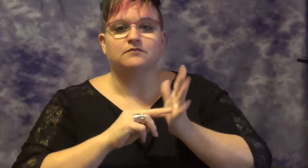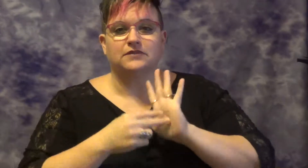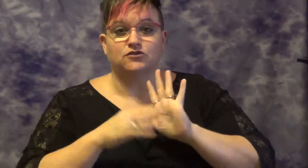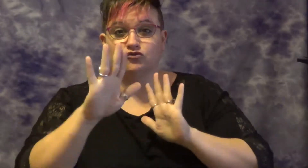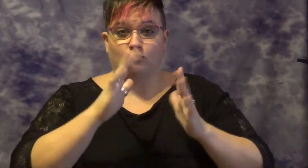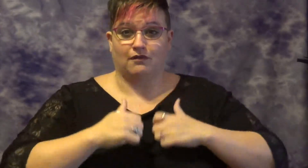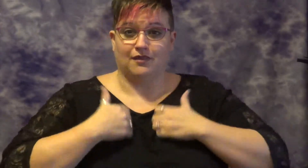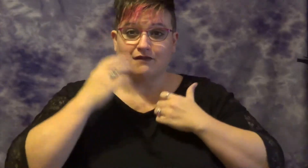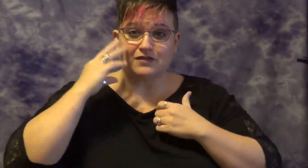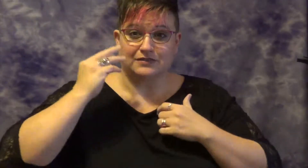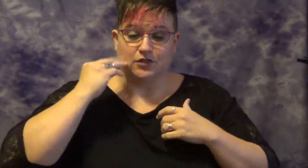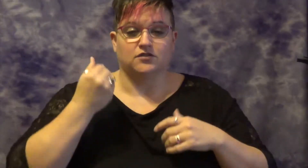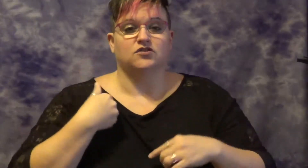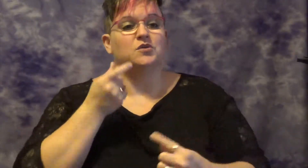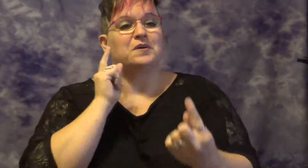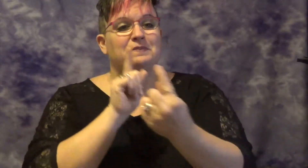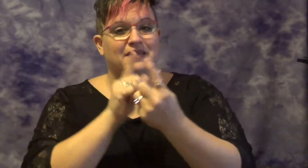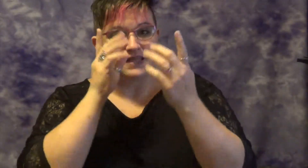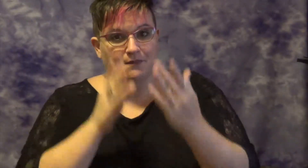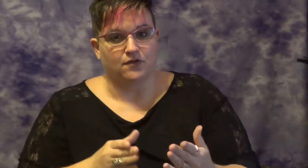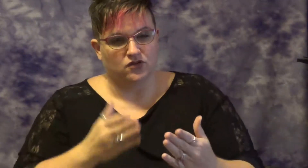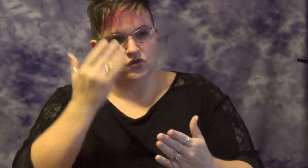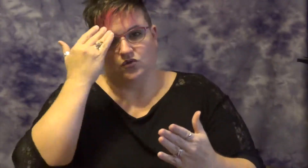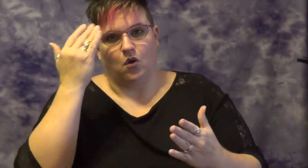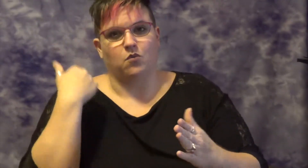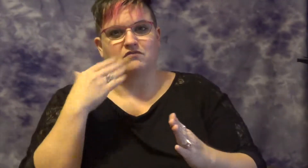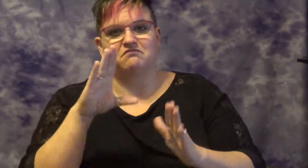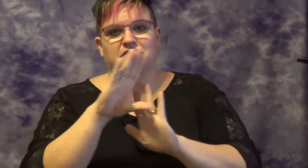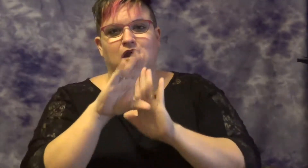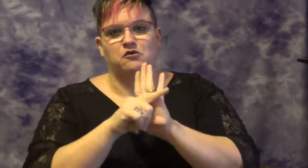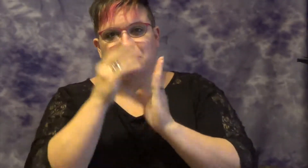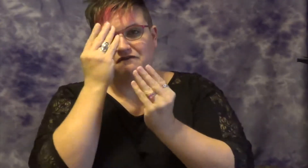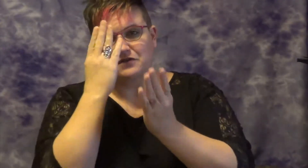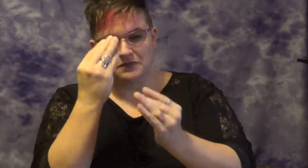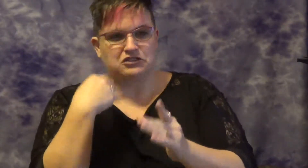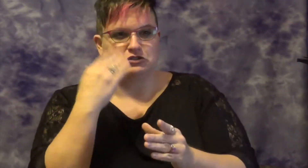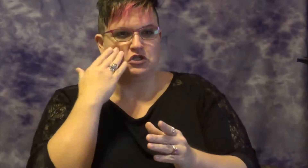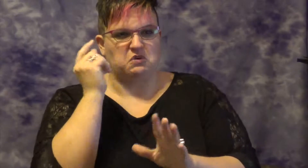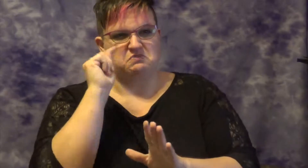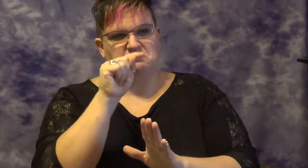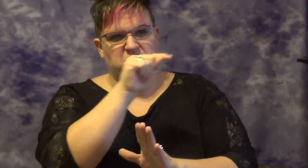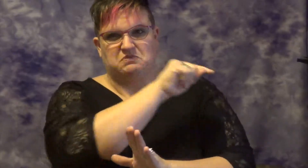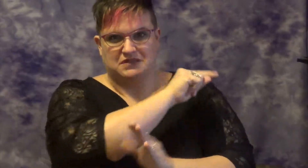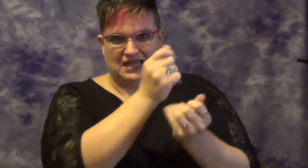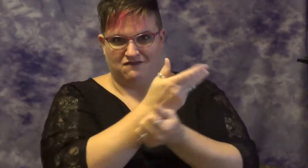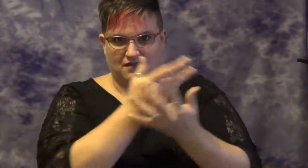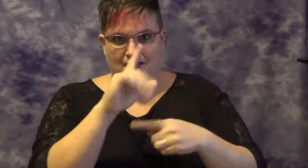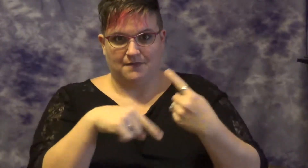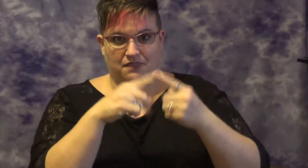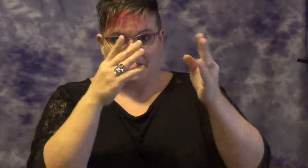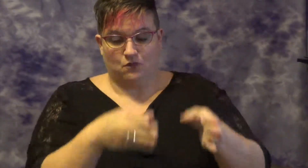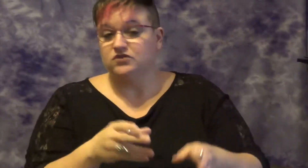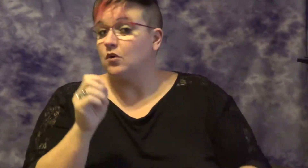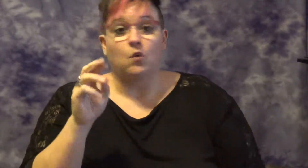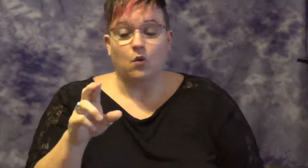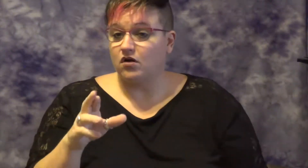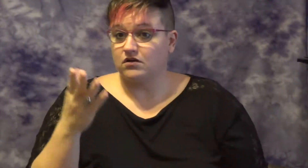personal history or experiences, your life experiences. So if you've met that person, you might have background information of that person.